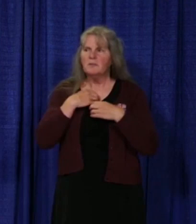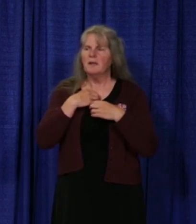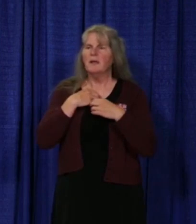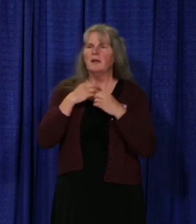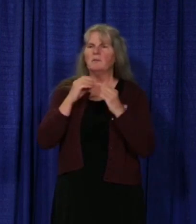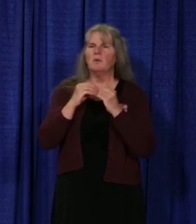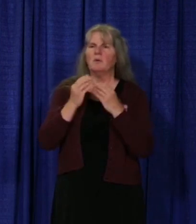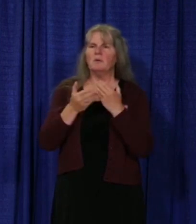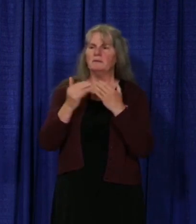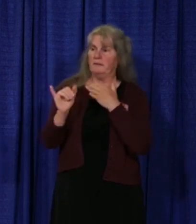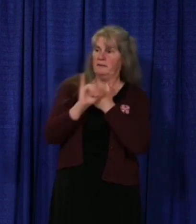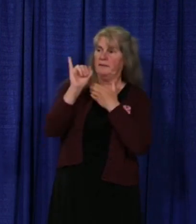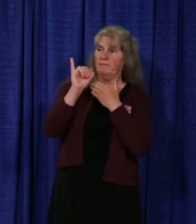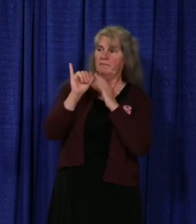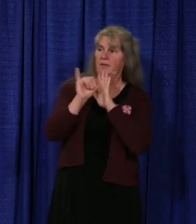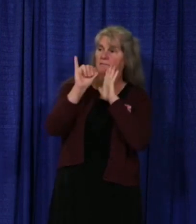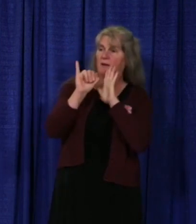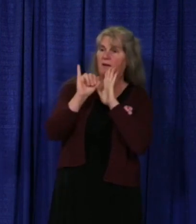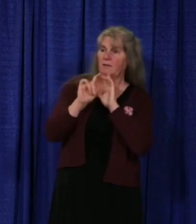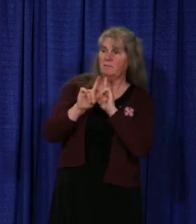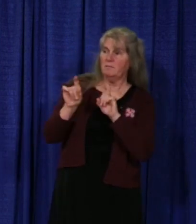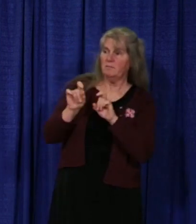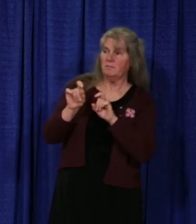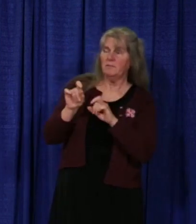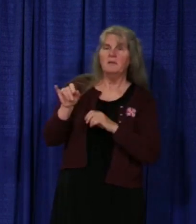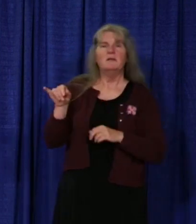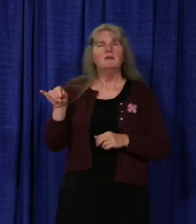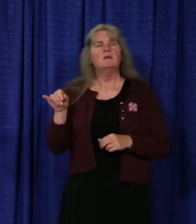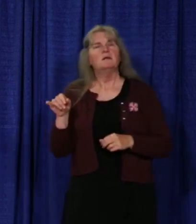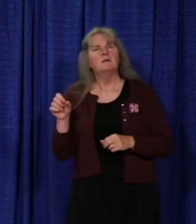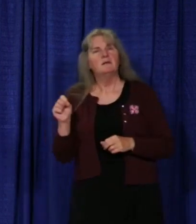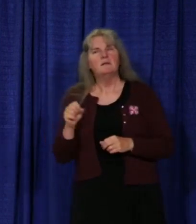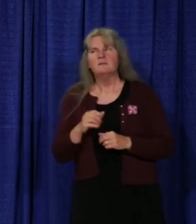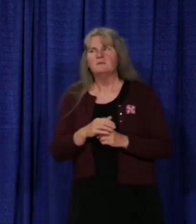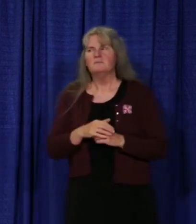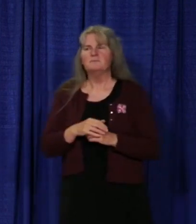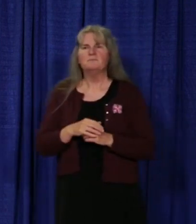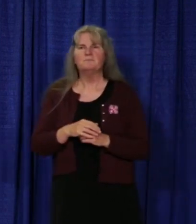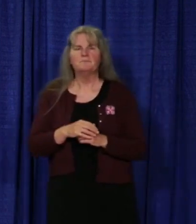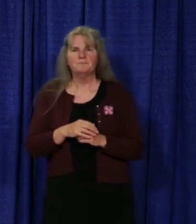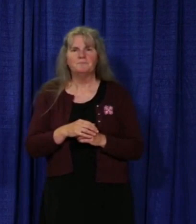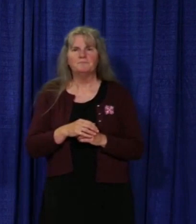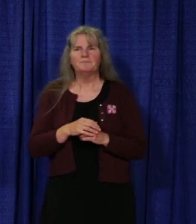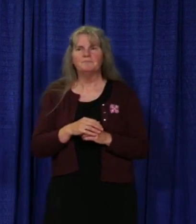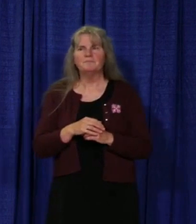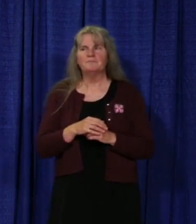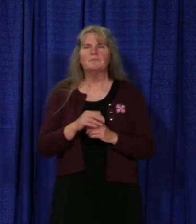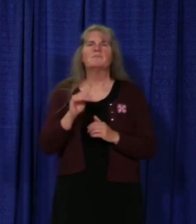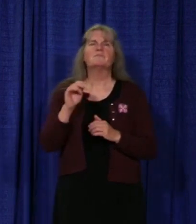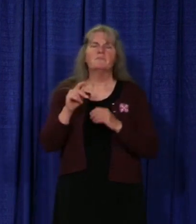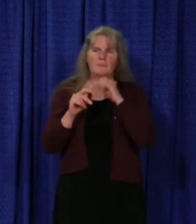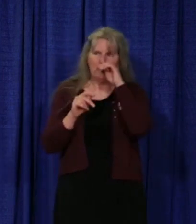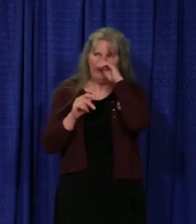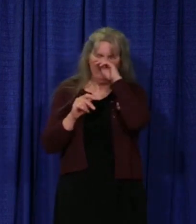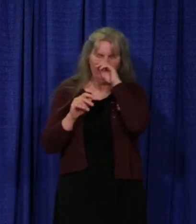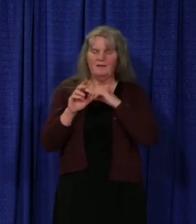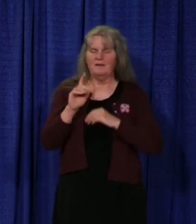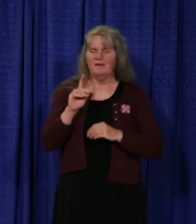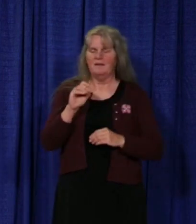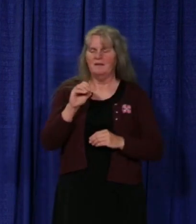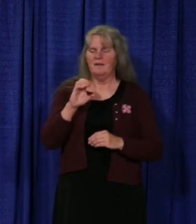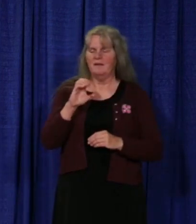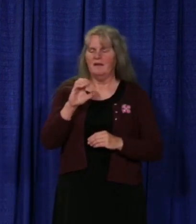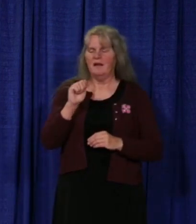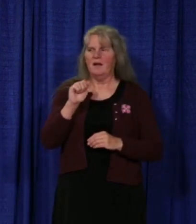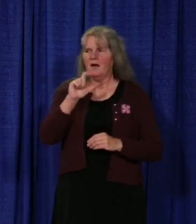for Yukoners? Yeah, thank you for the question. And that's my accent. I call them decals.